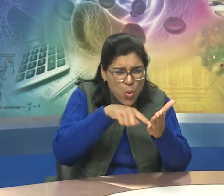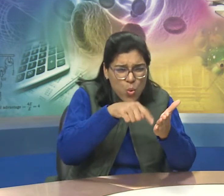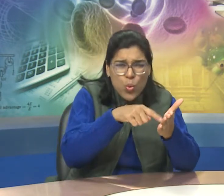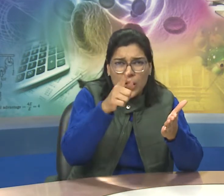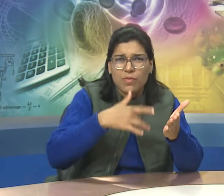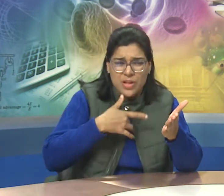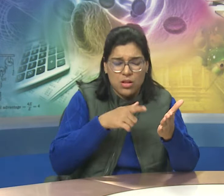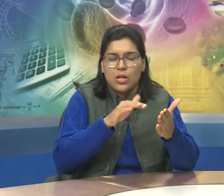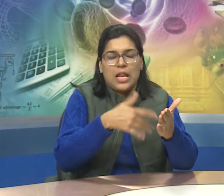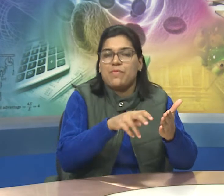analyze